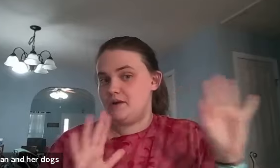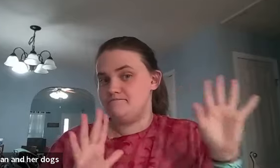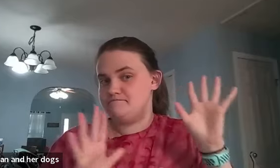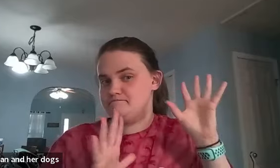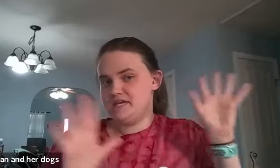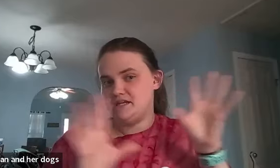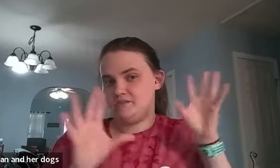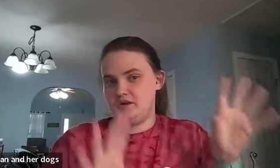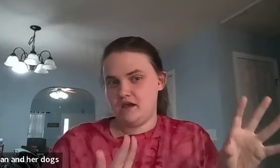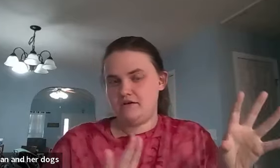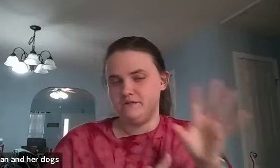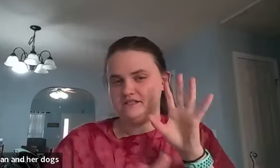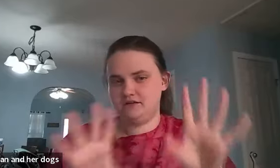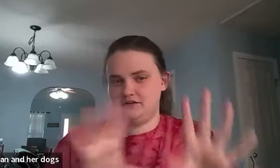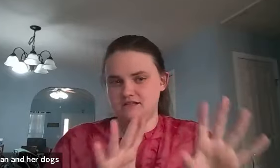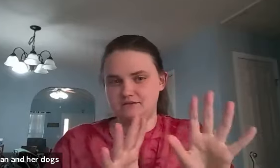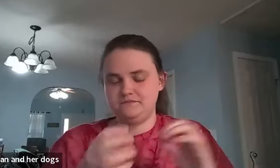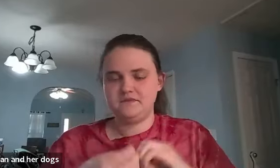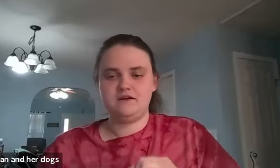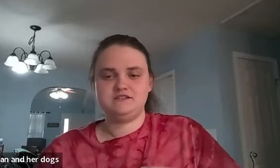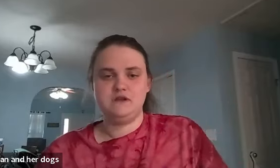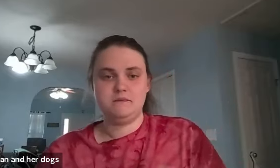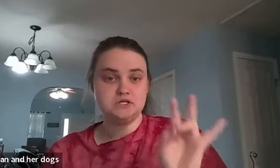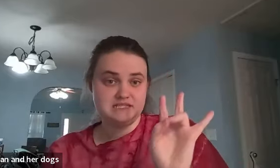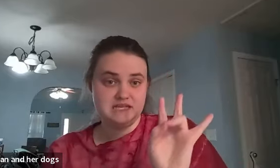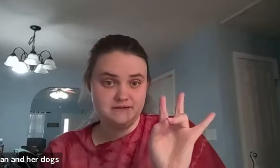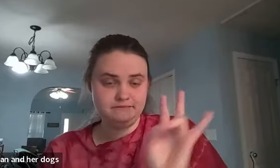one big number now, and I want to see how you guys do. All right. So number seven.